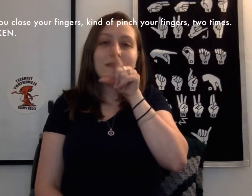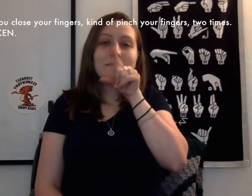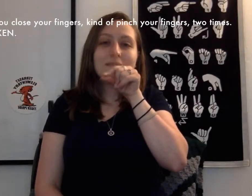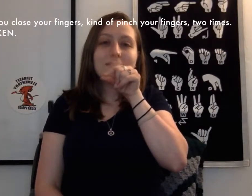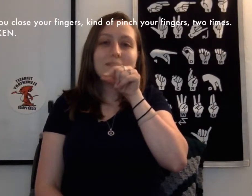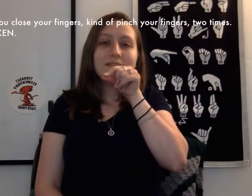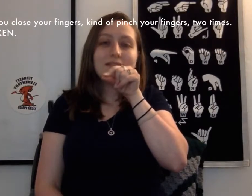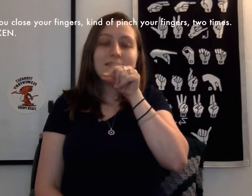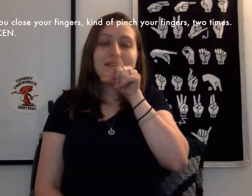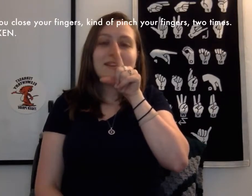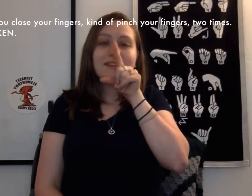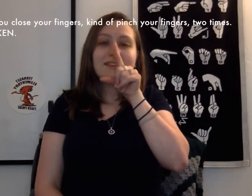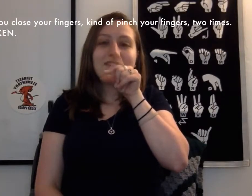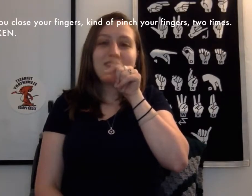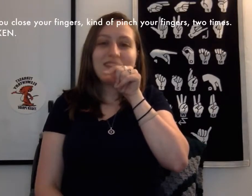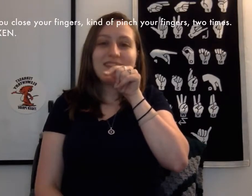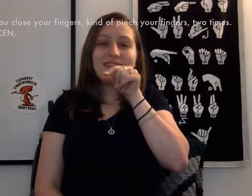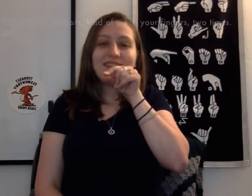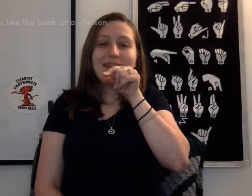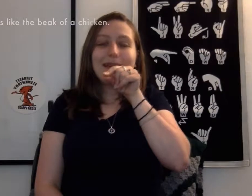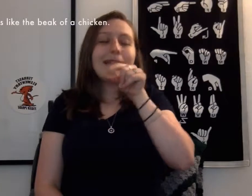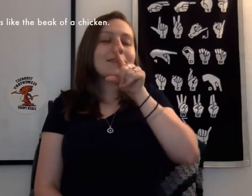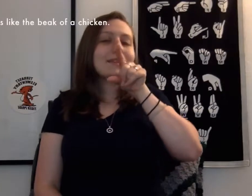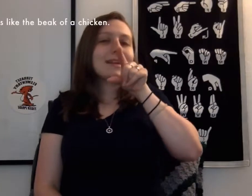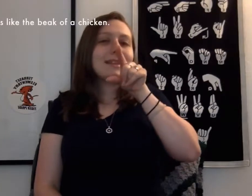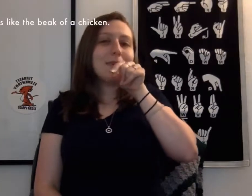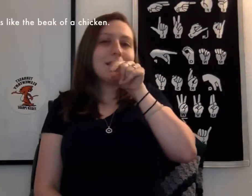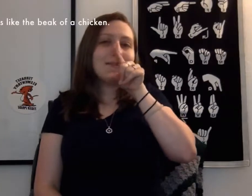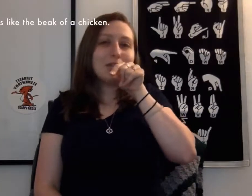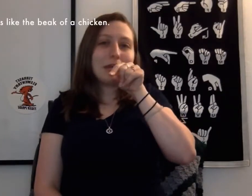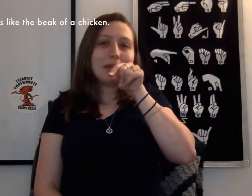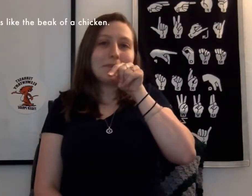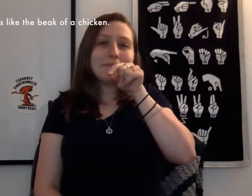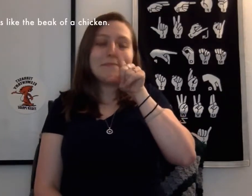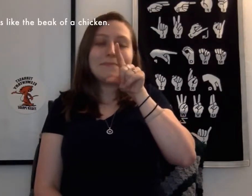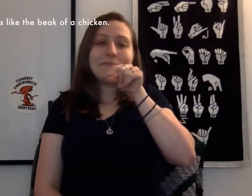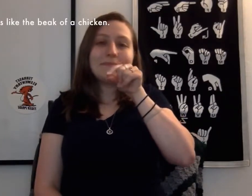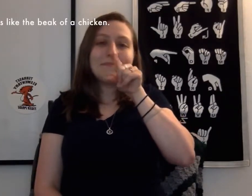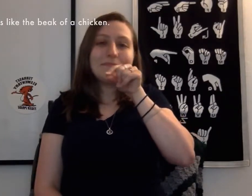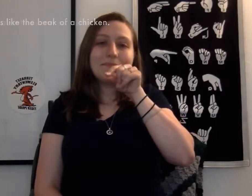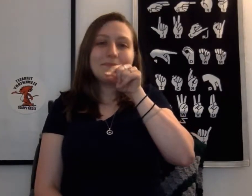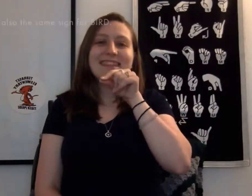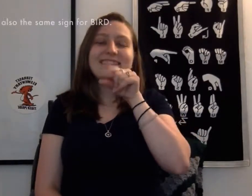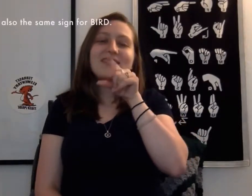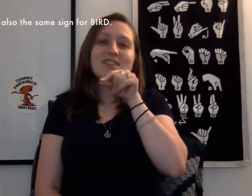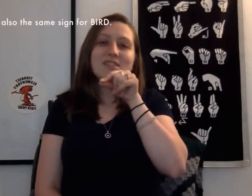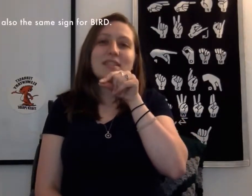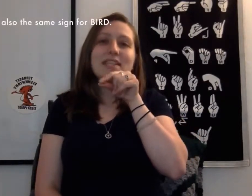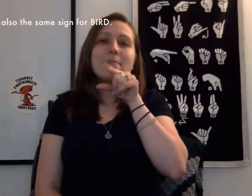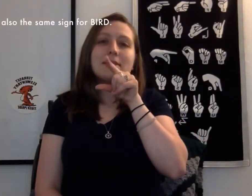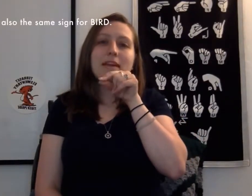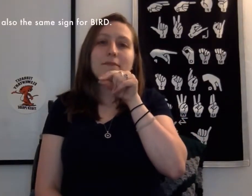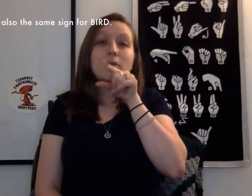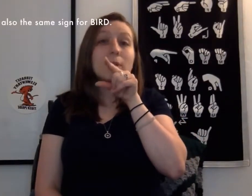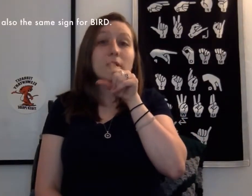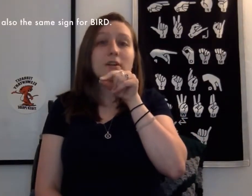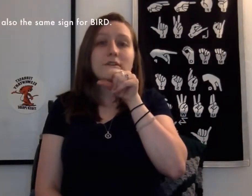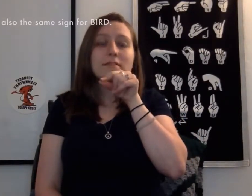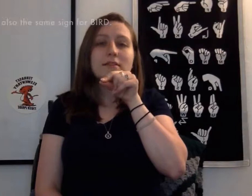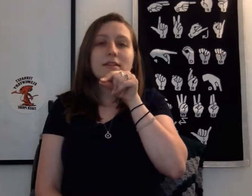times. Chicken. It looks like the beak of a chicken. This is also the same sign for bird. If